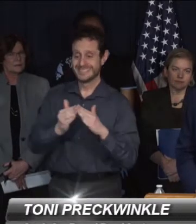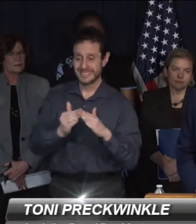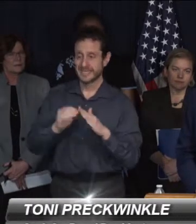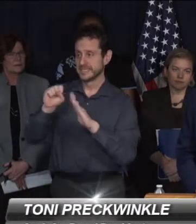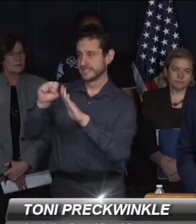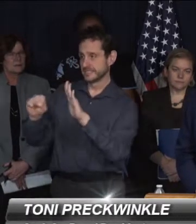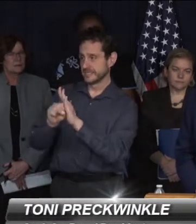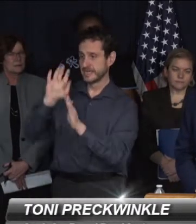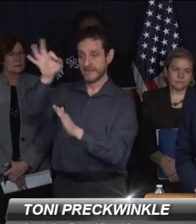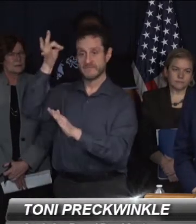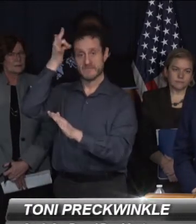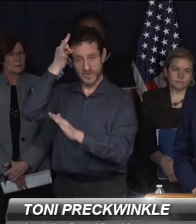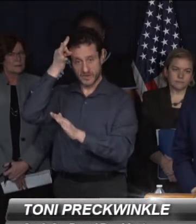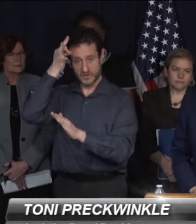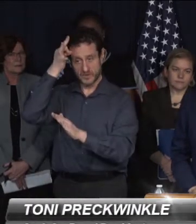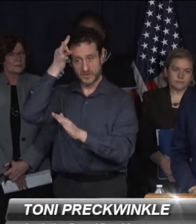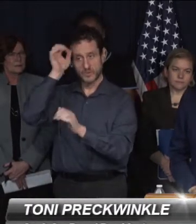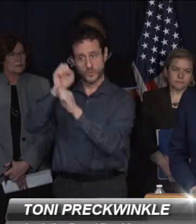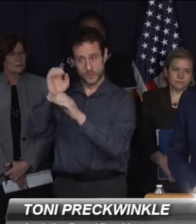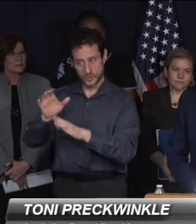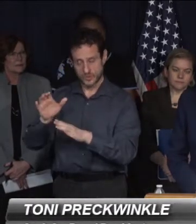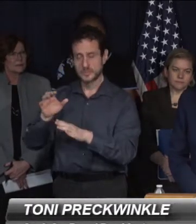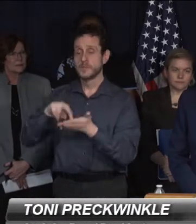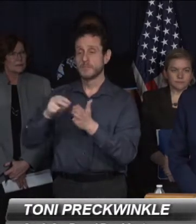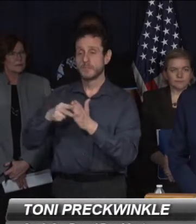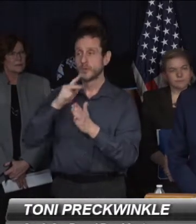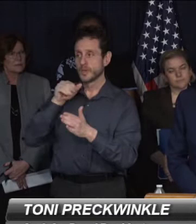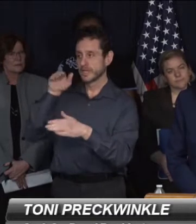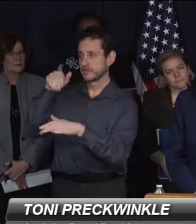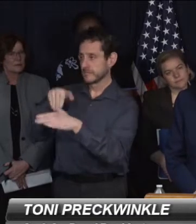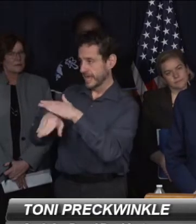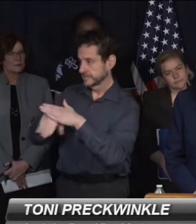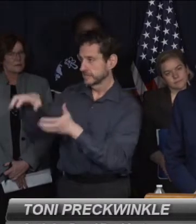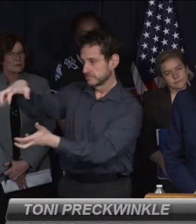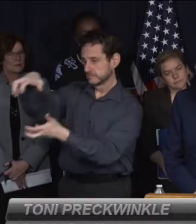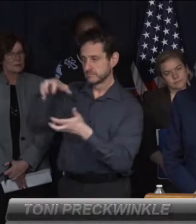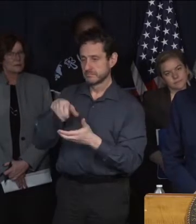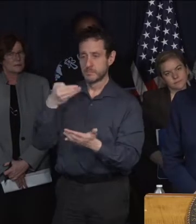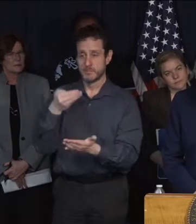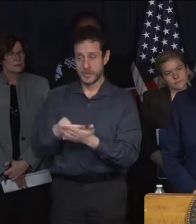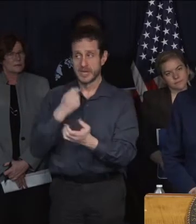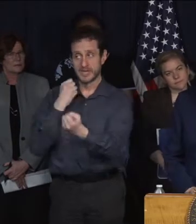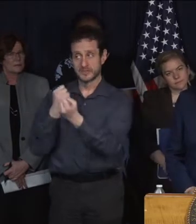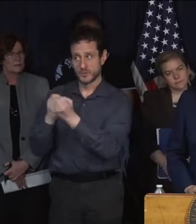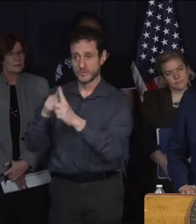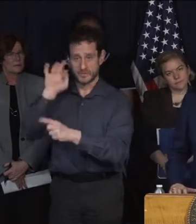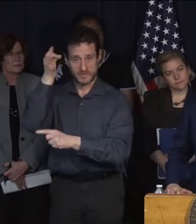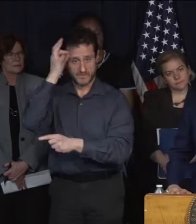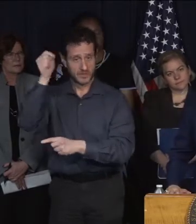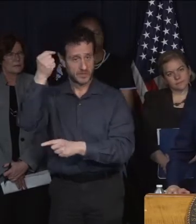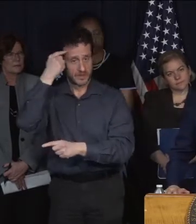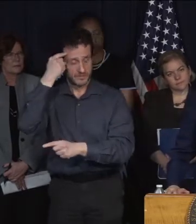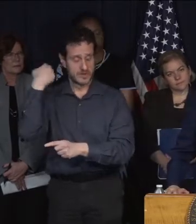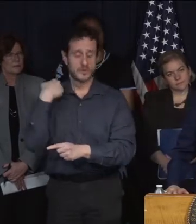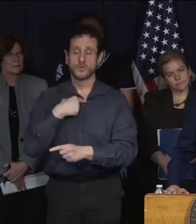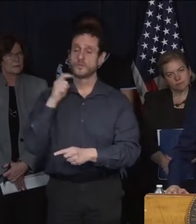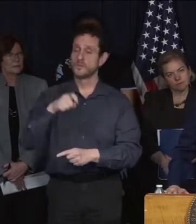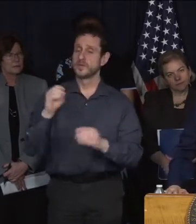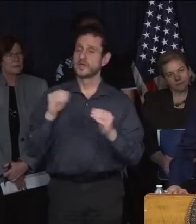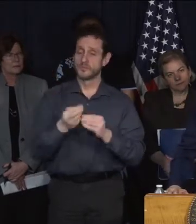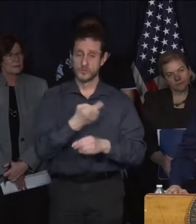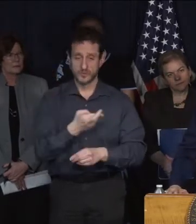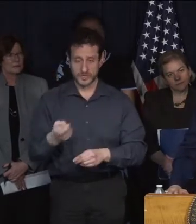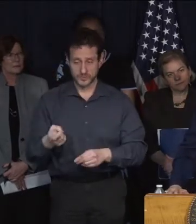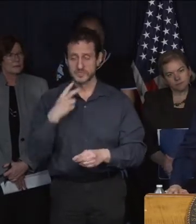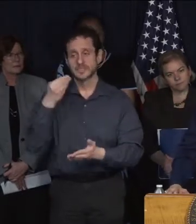partners, positioning us to access funding and support from the federal government when additional resources are necessary and